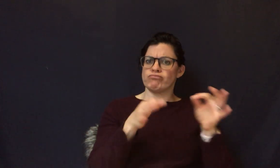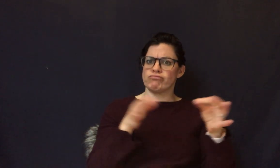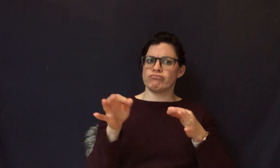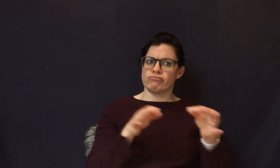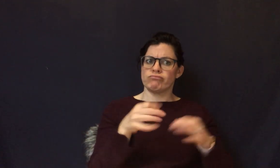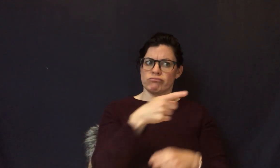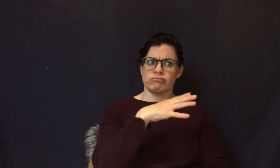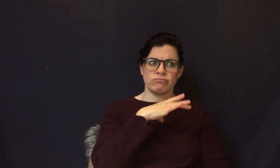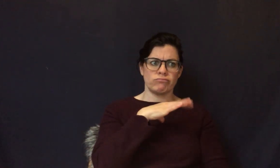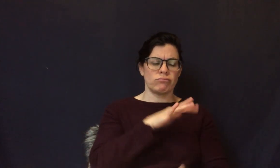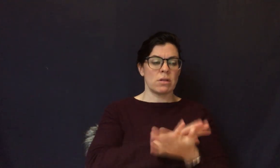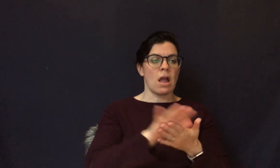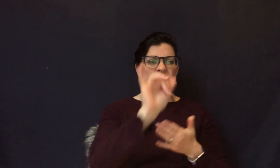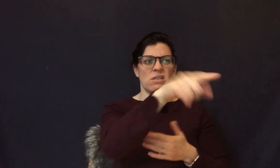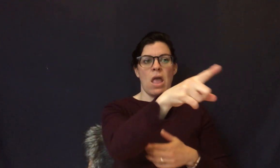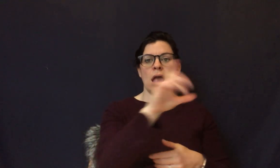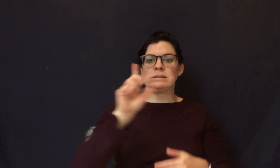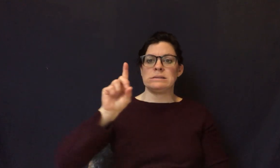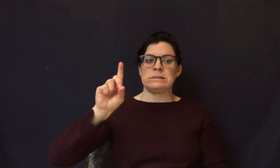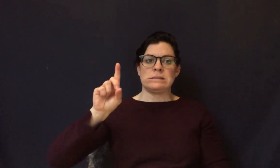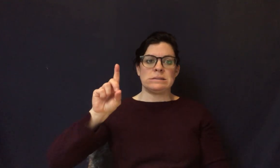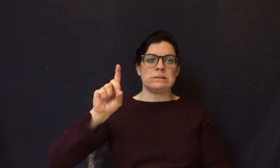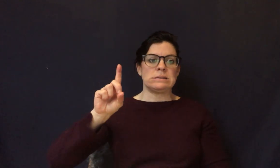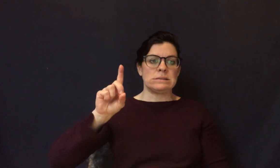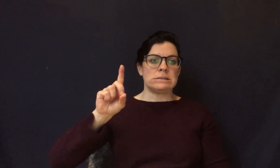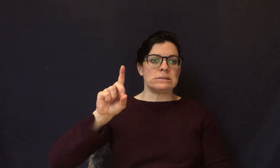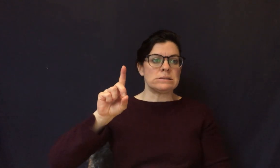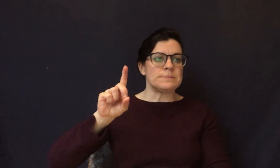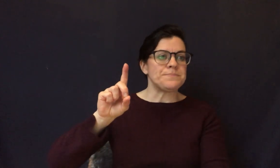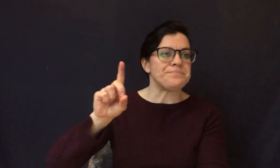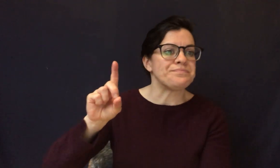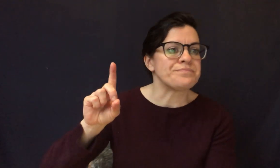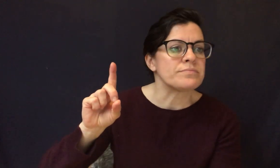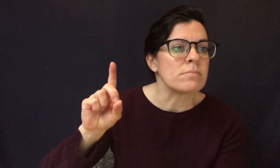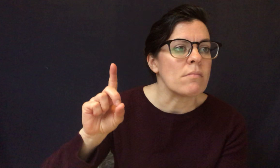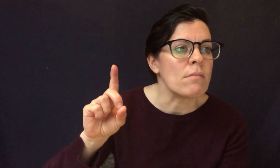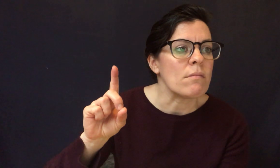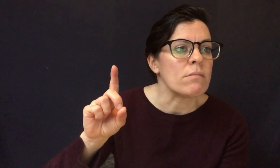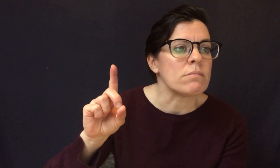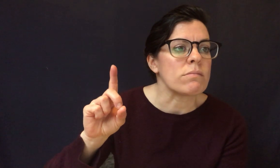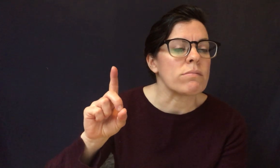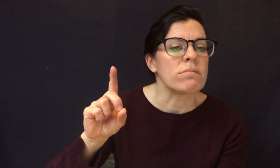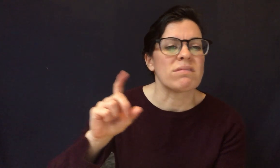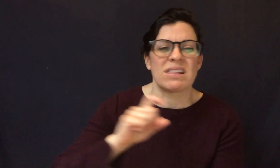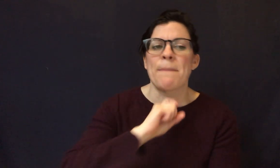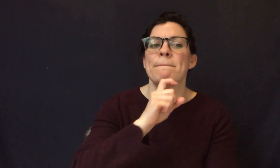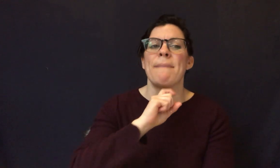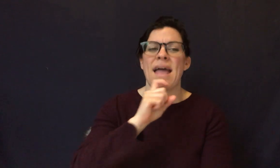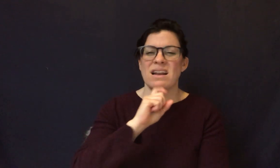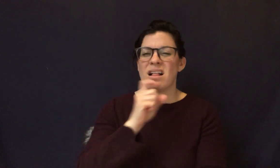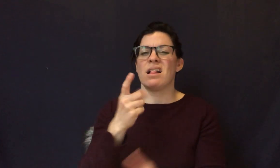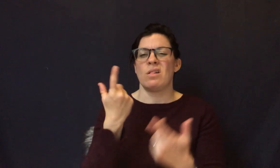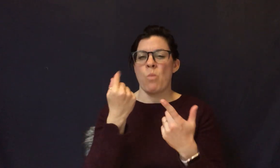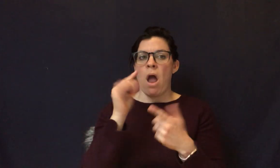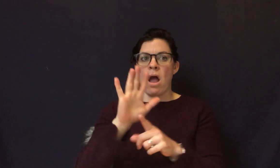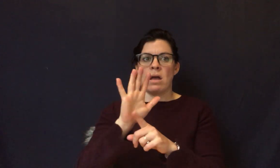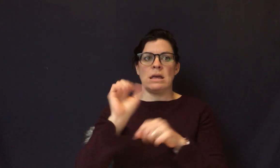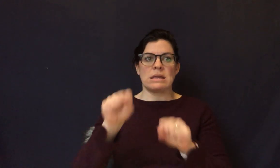Right here, Class D. Combustible metals such as magnesiums, titaniums. All right. This is nasty stuff, man. This puts out a lot